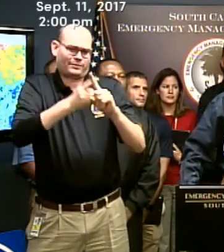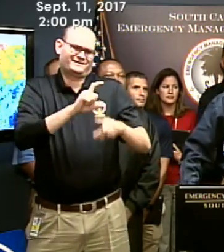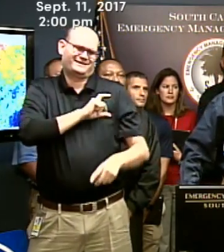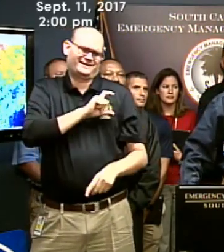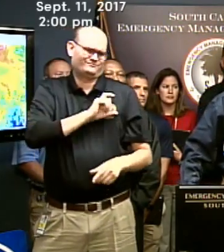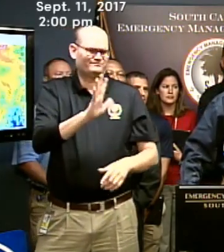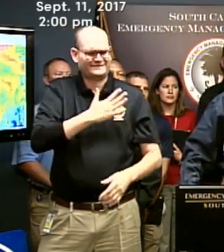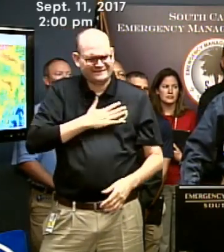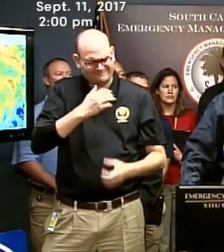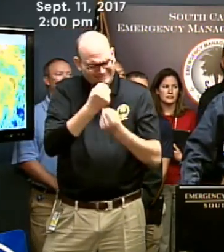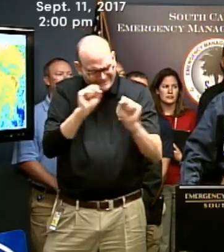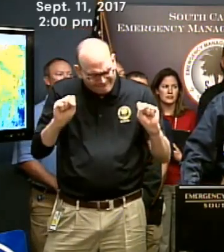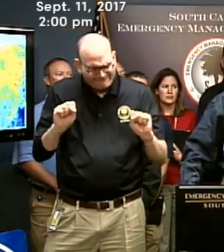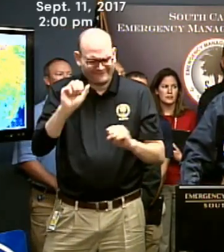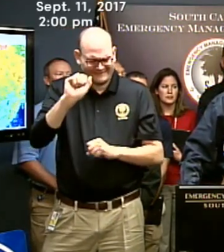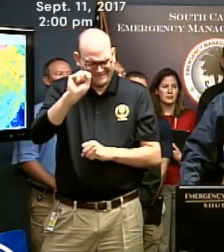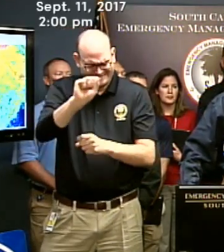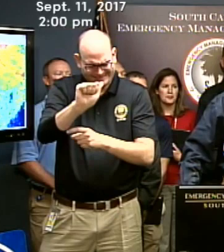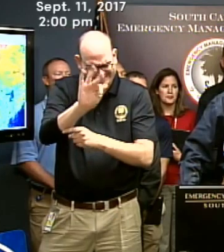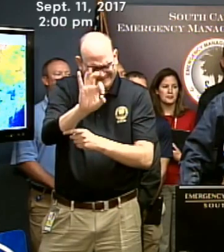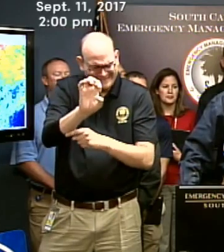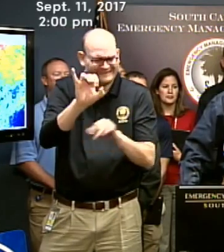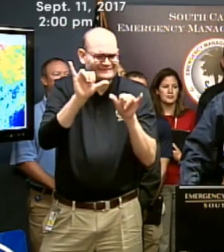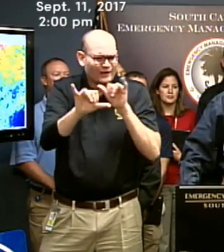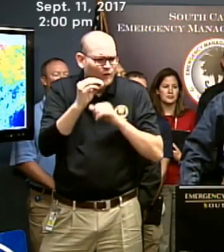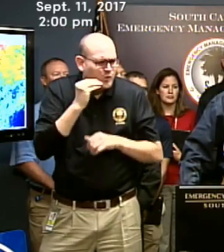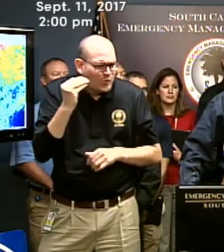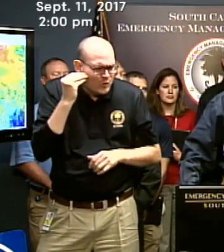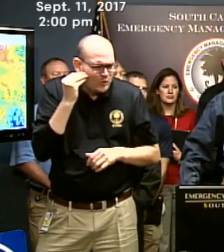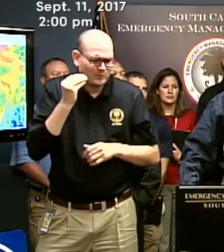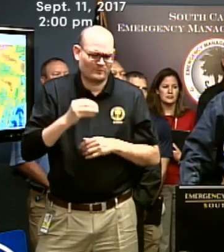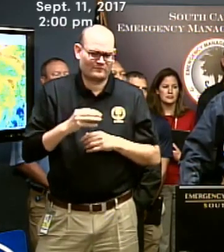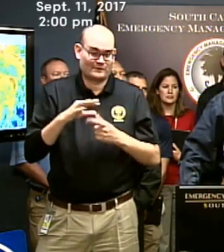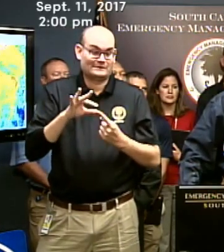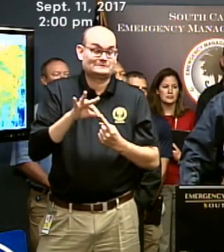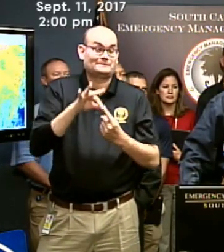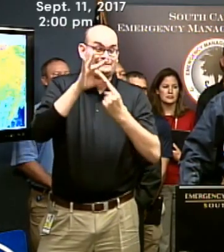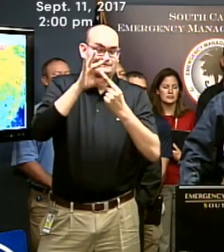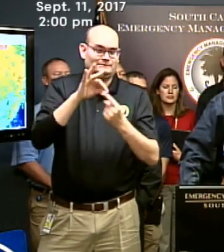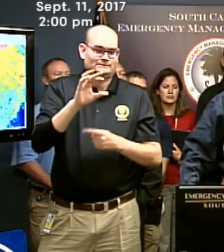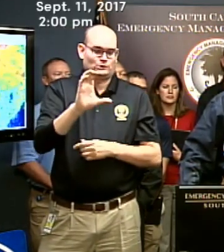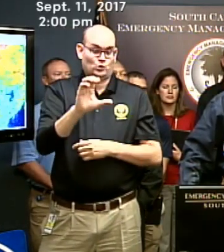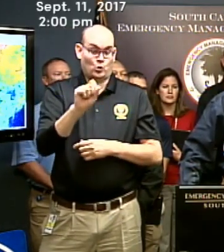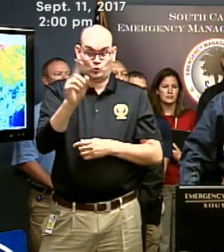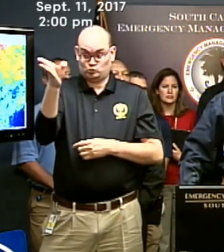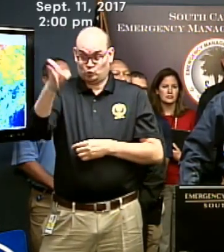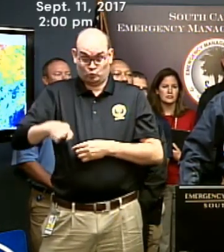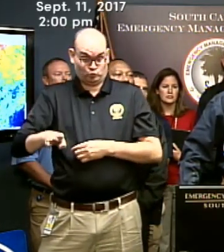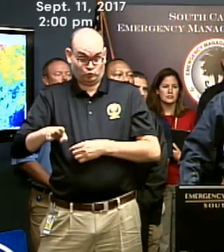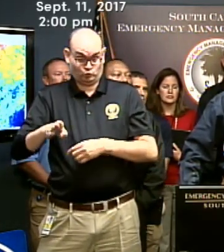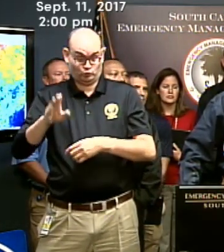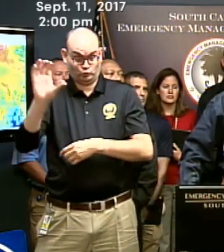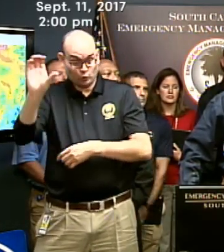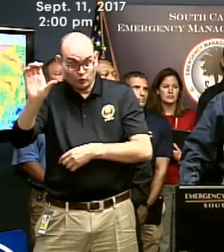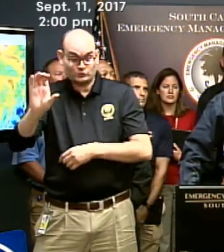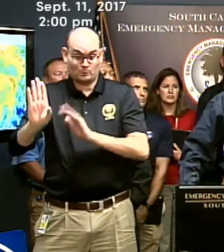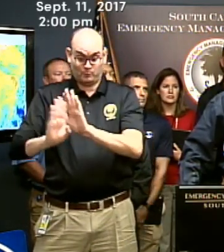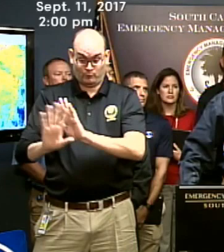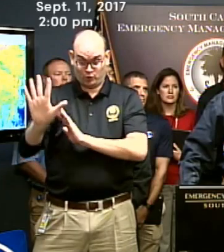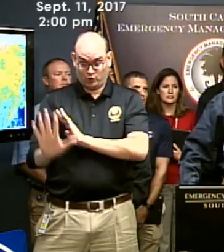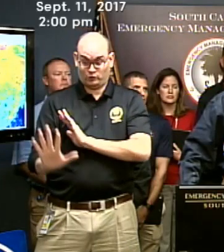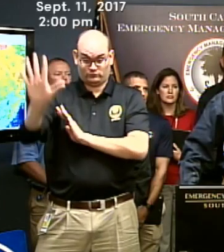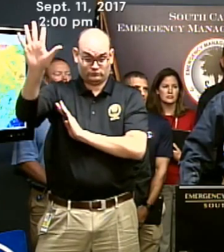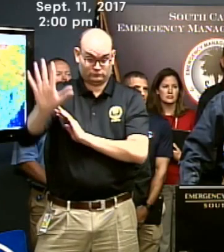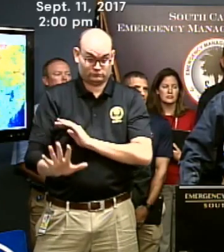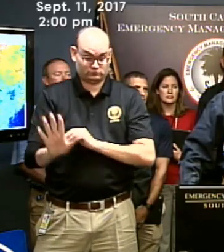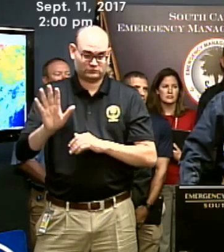stay inside even after it stops raining. Do not attempt to drive this afternoon. The roads are